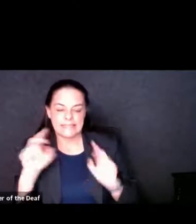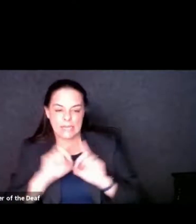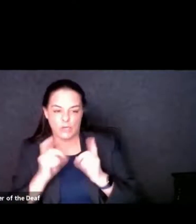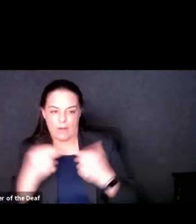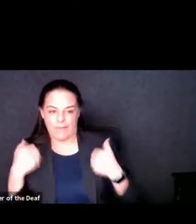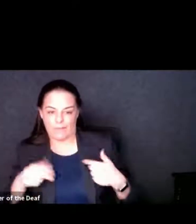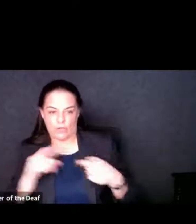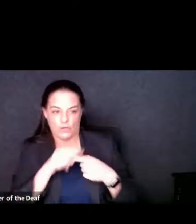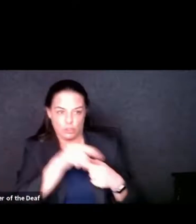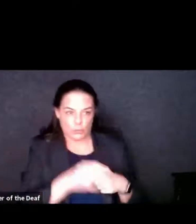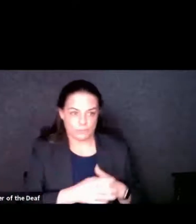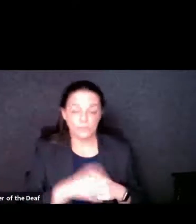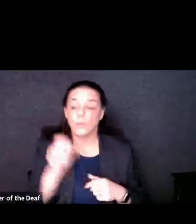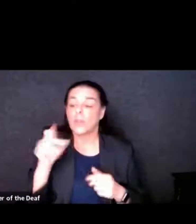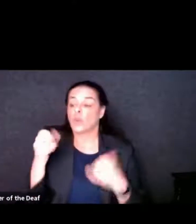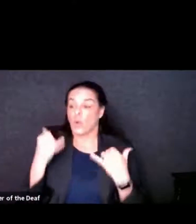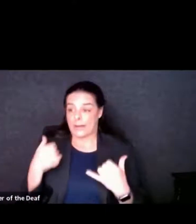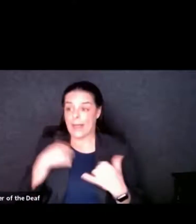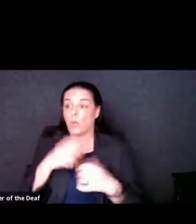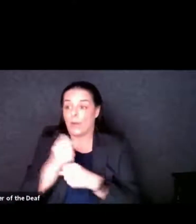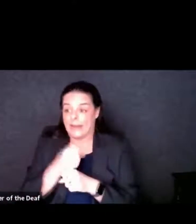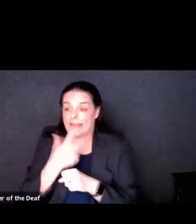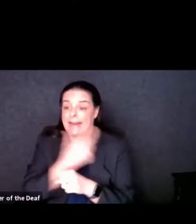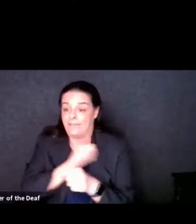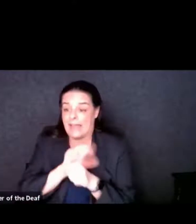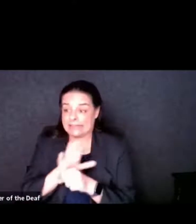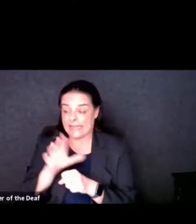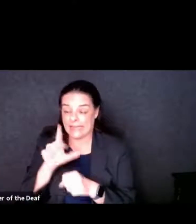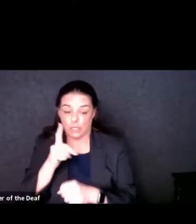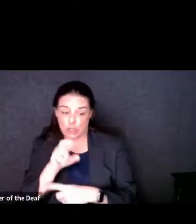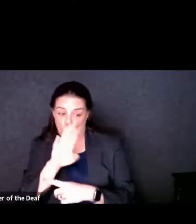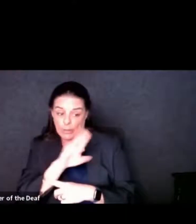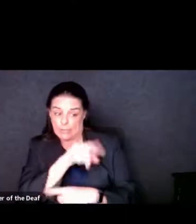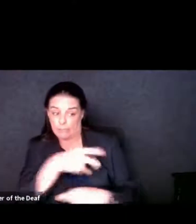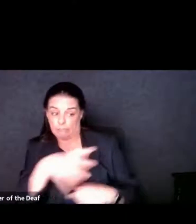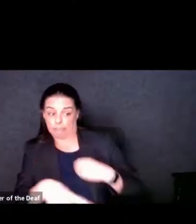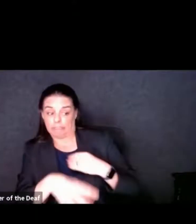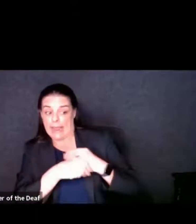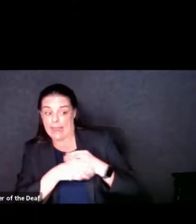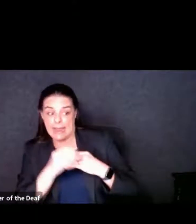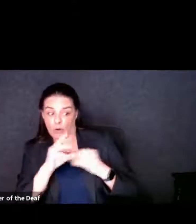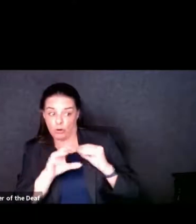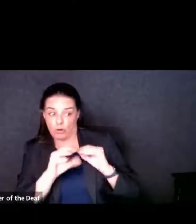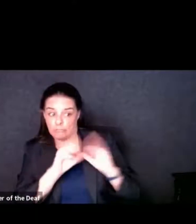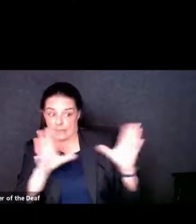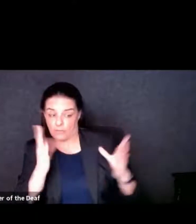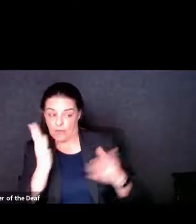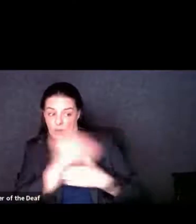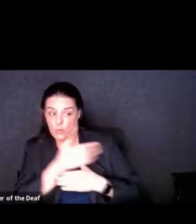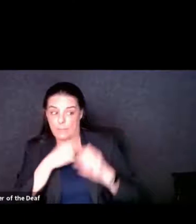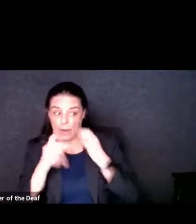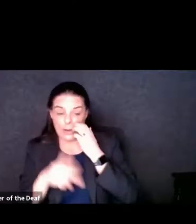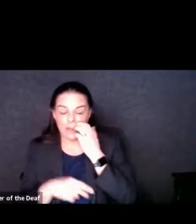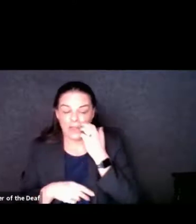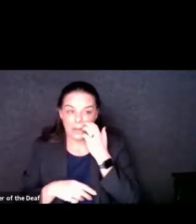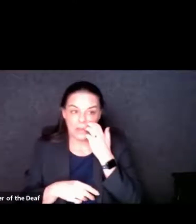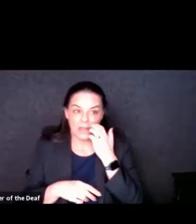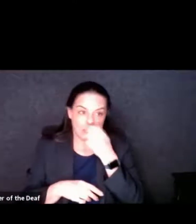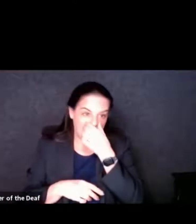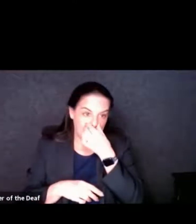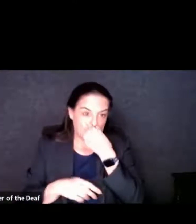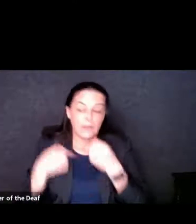now we are getting vaccine, and Dr. B can chime in if I say anything wrong or needs to add any clarity to what I'm saying here. So we are